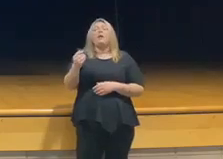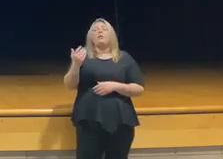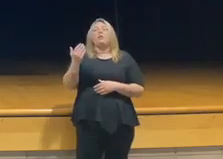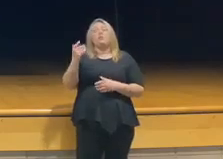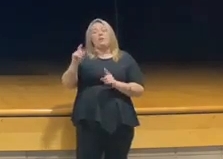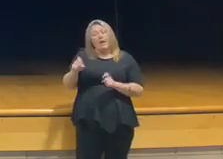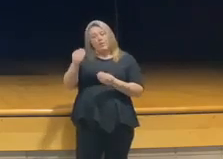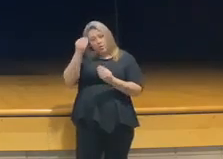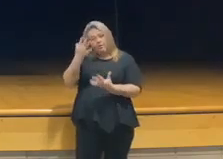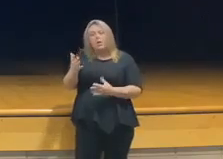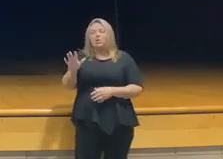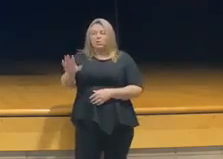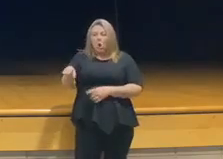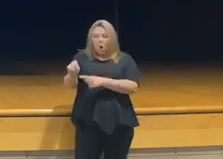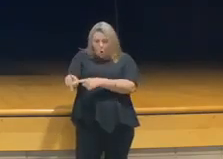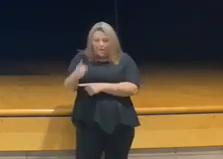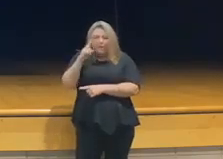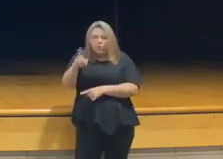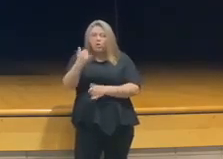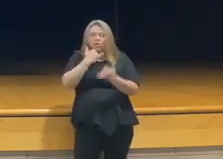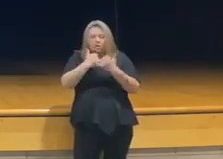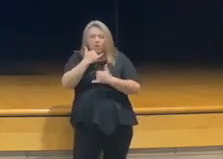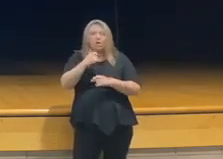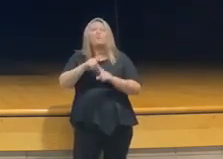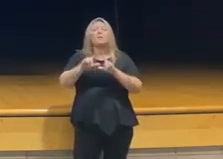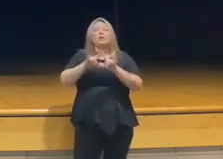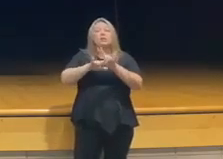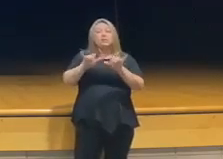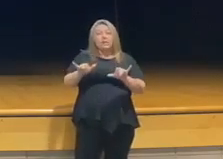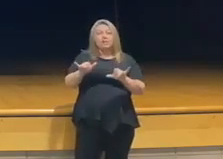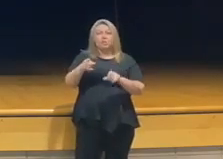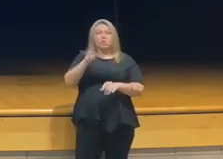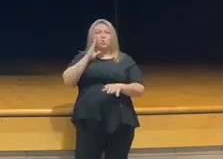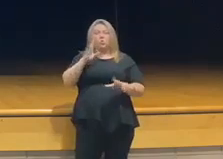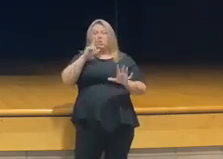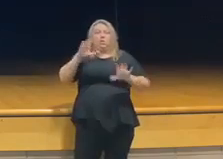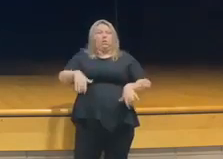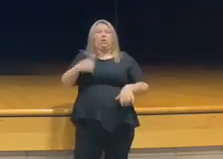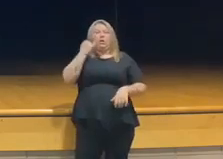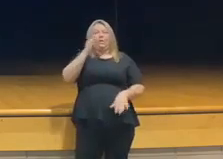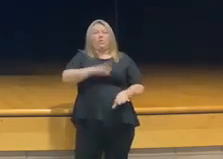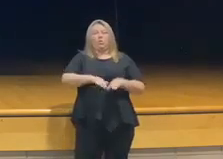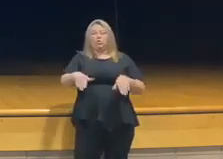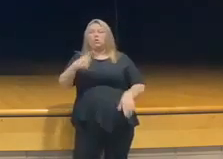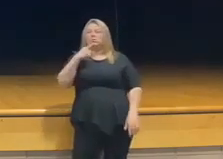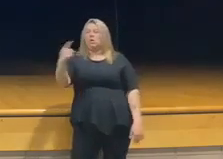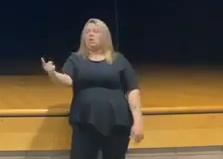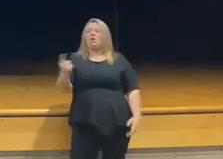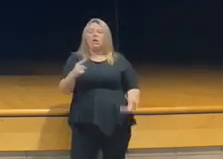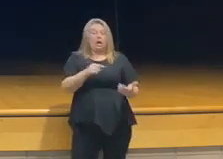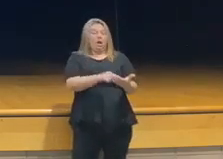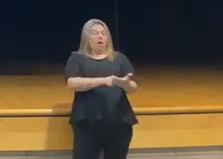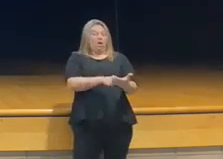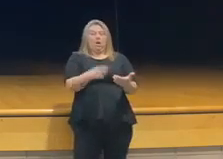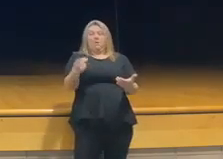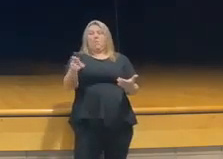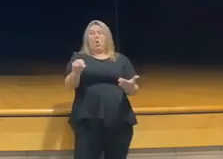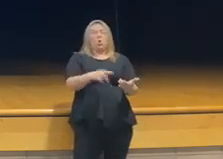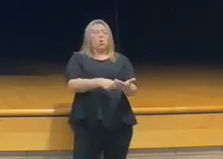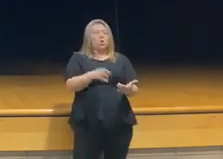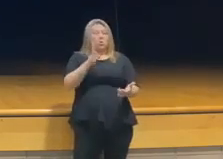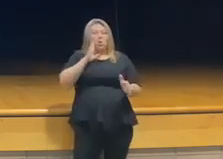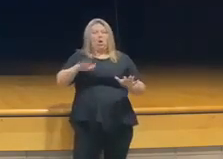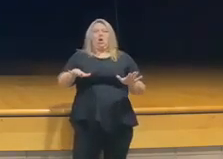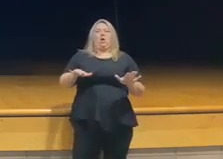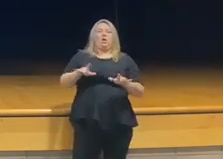So it would be alarming as a parent if your child came to you and said they discovered porn, but our children need to know they can come